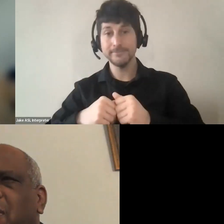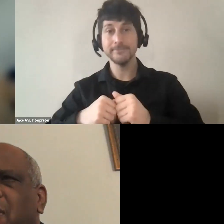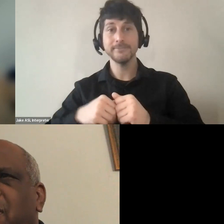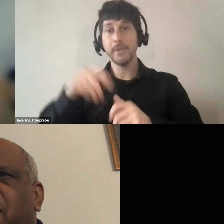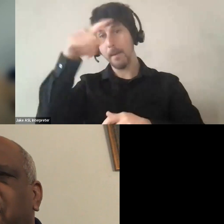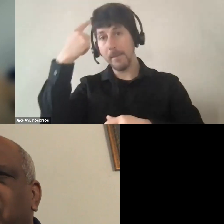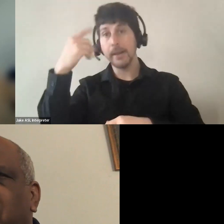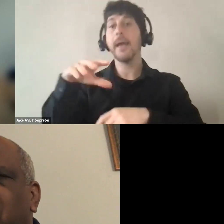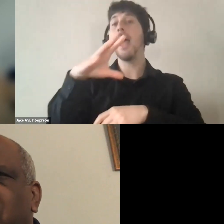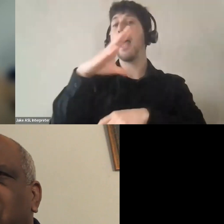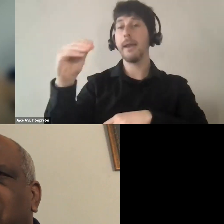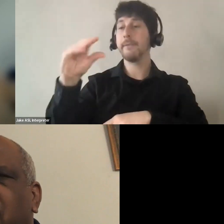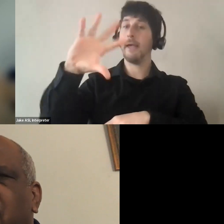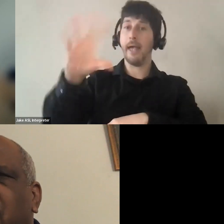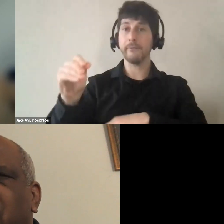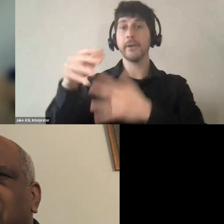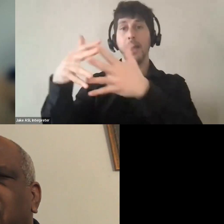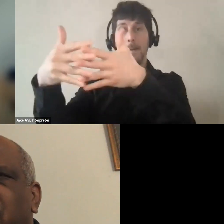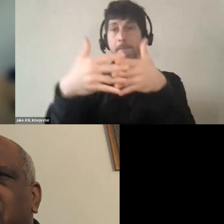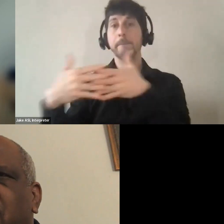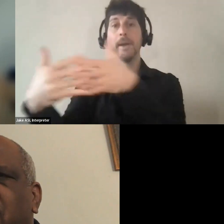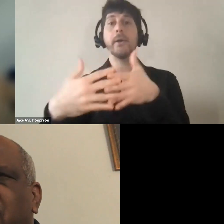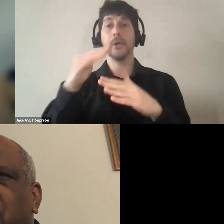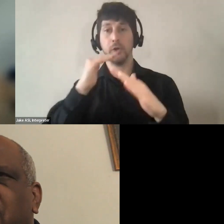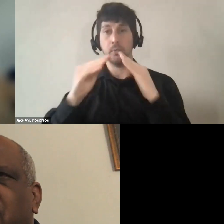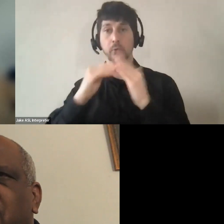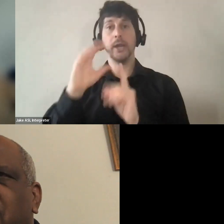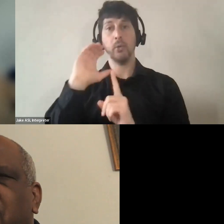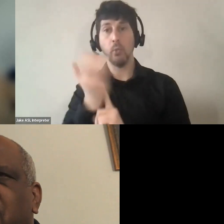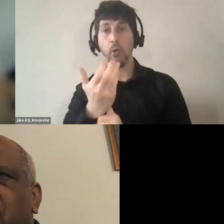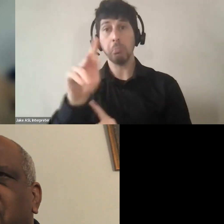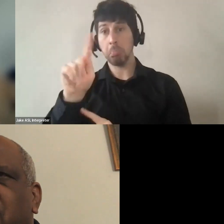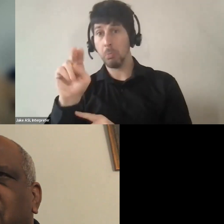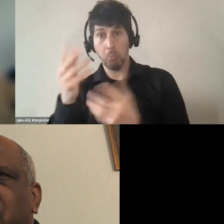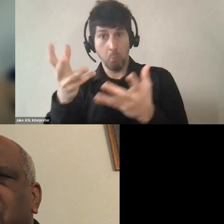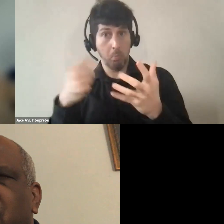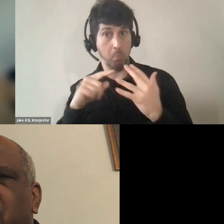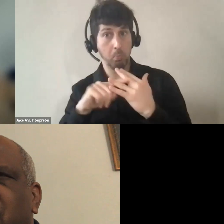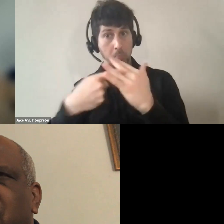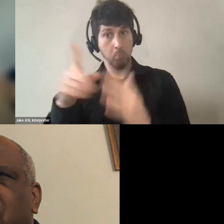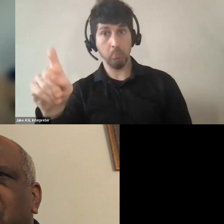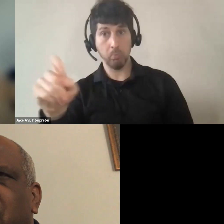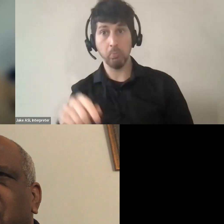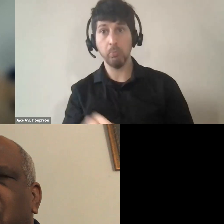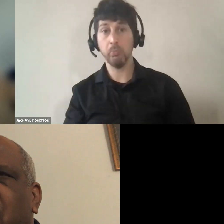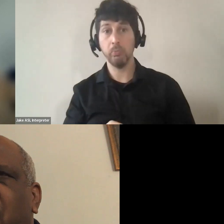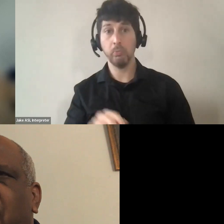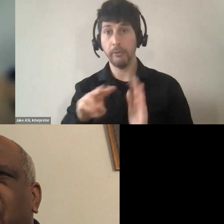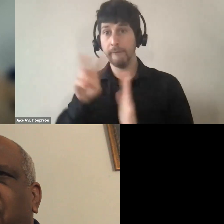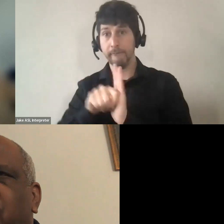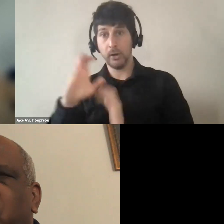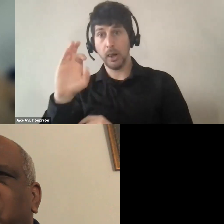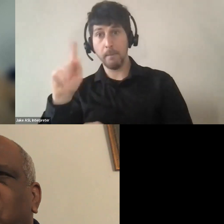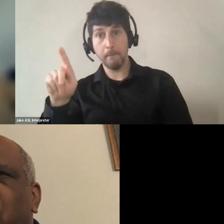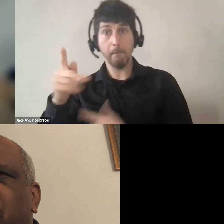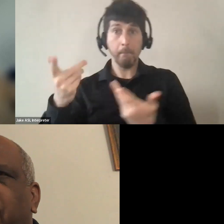and African American community and culture. And Ken, do you want me to start with the video clip right